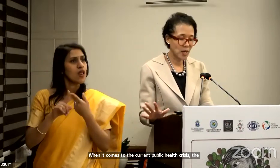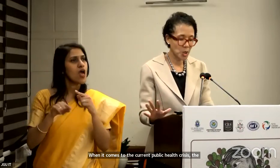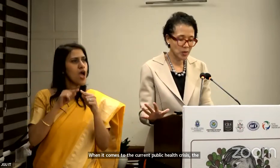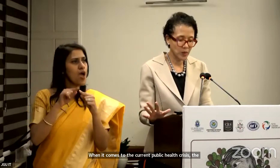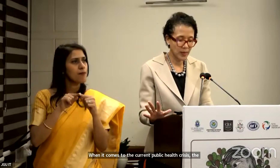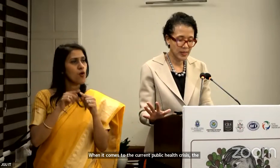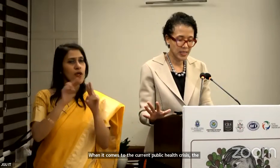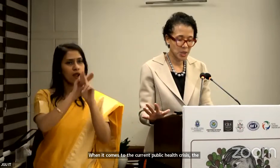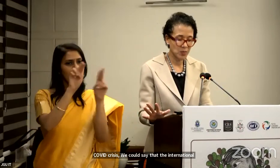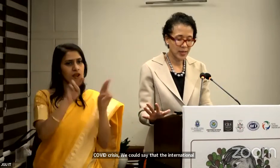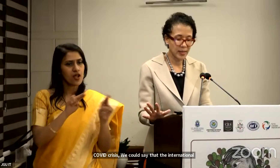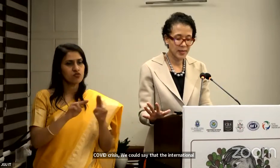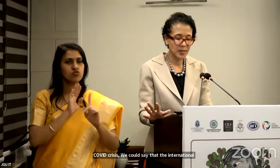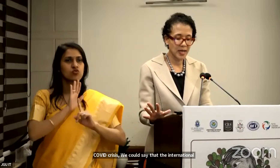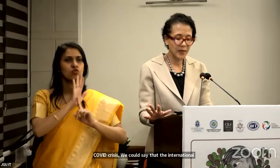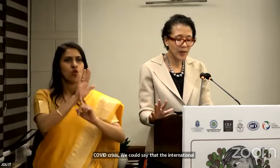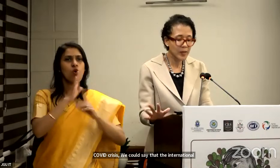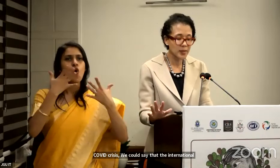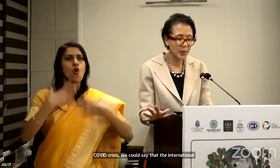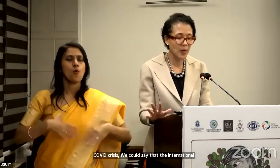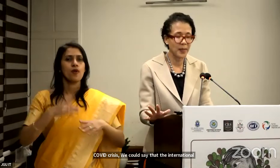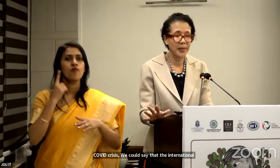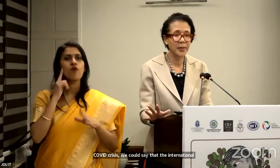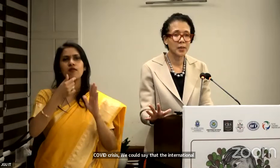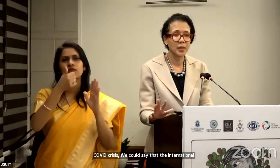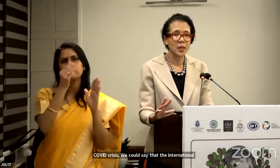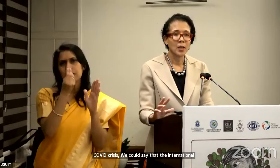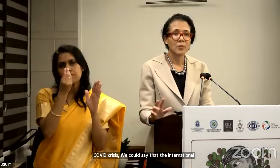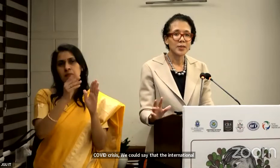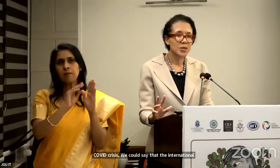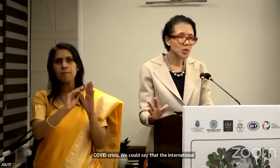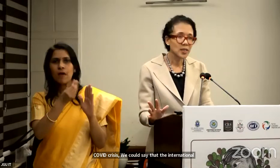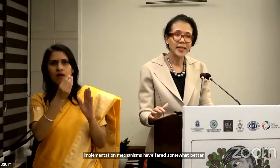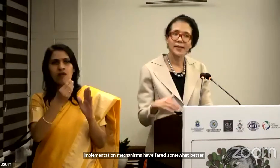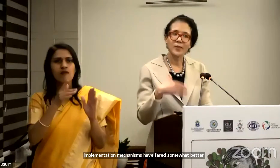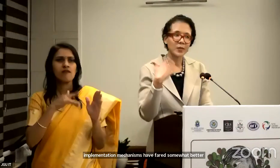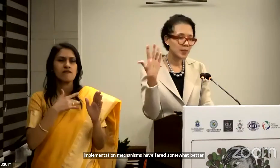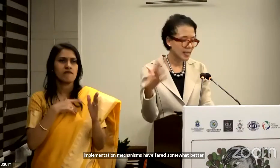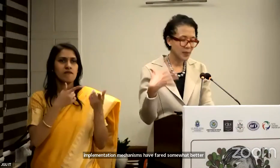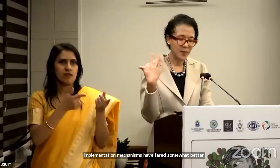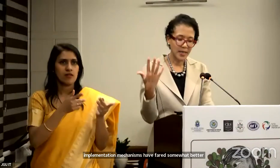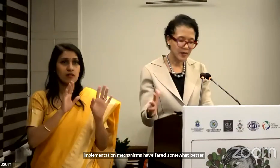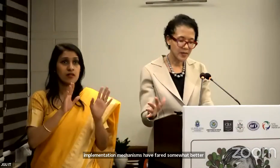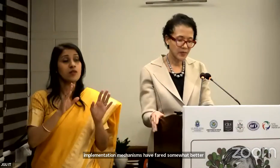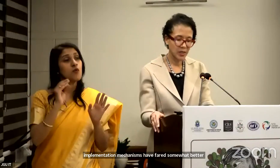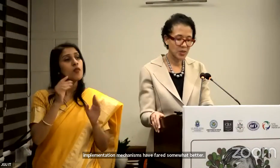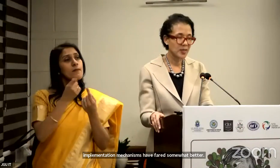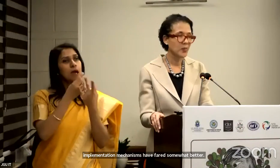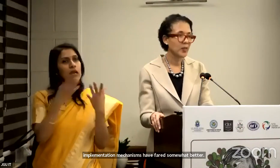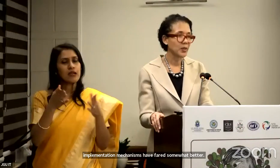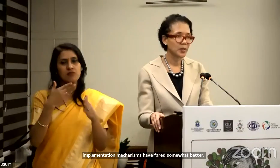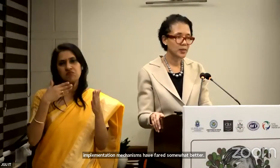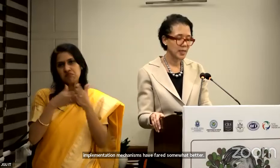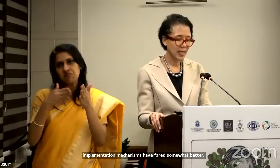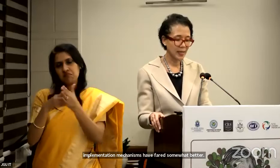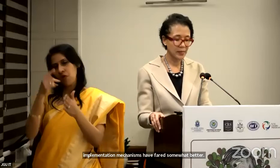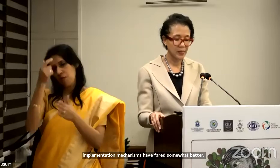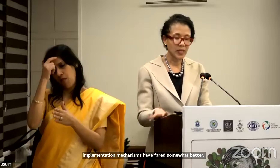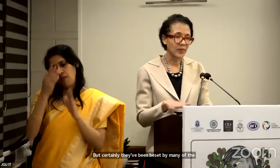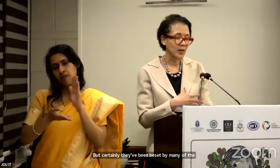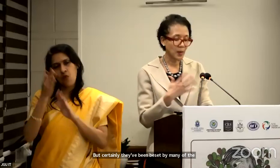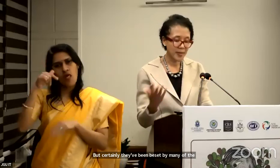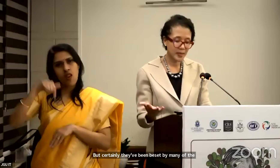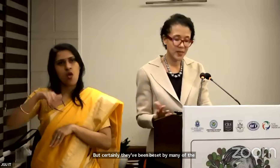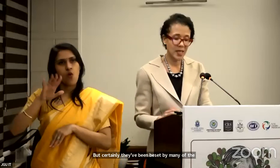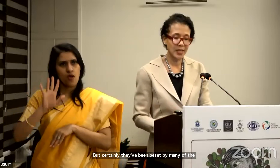the international implementation mechanisms have fared somewhat better. But certainly they've been beset by many of the difficulties that we heard today. We